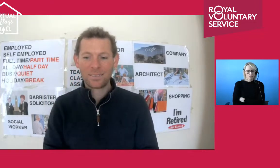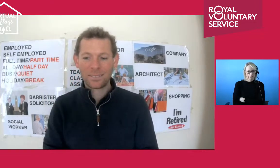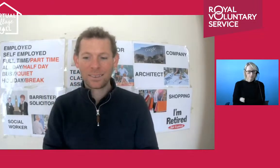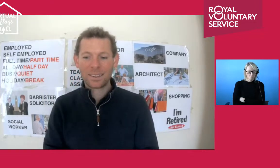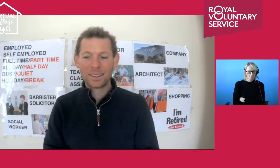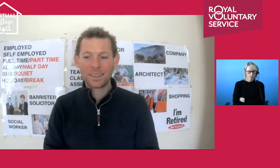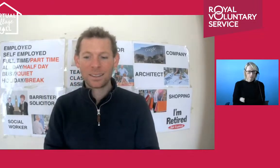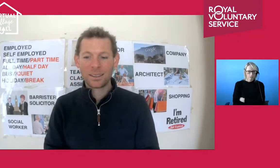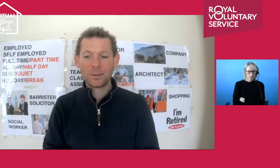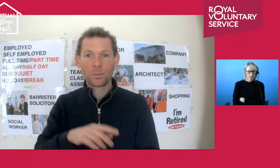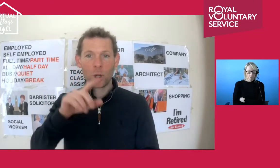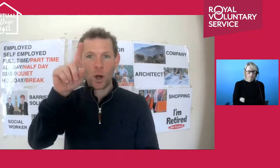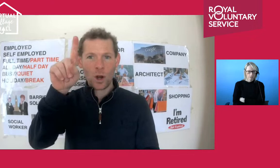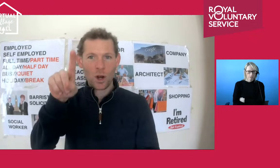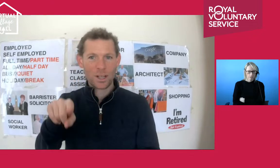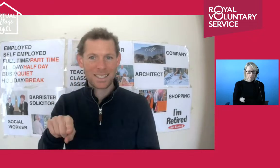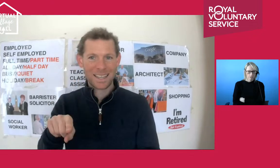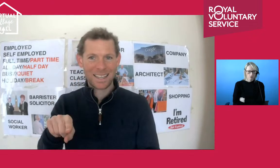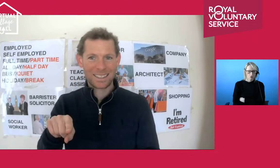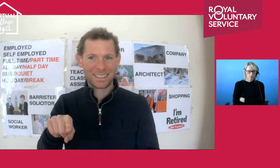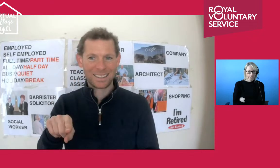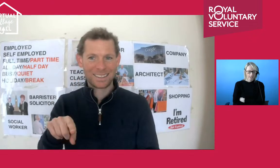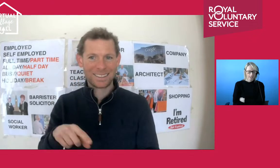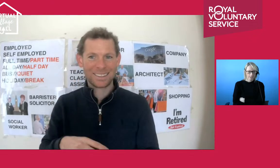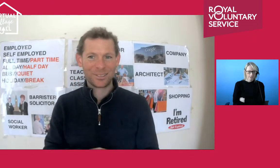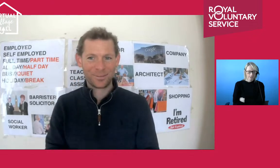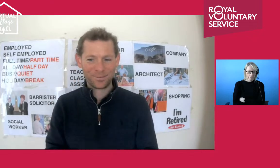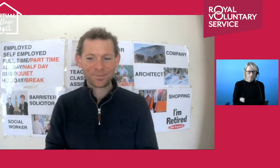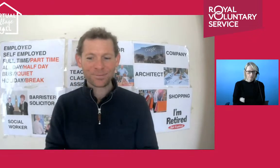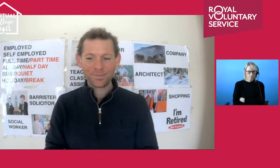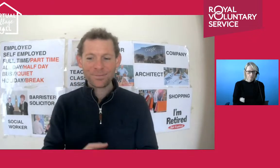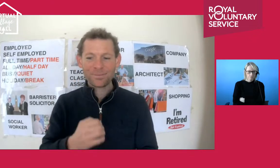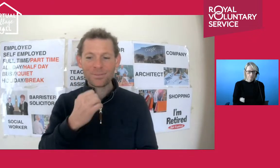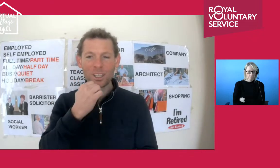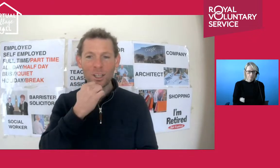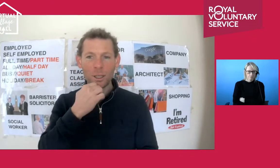Number 5, all day.